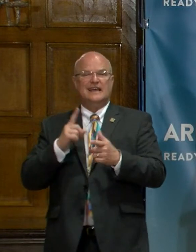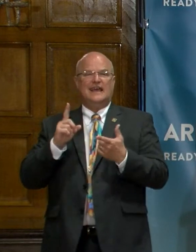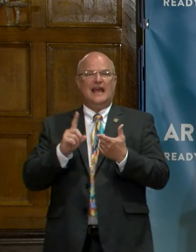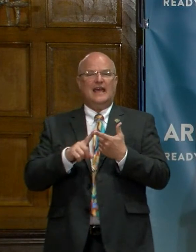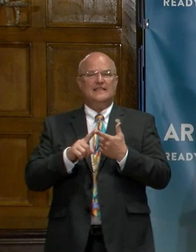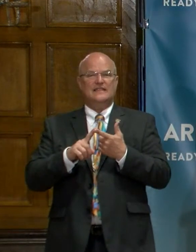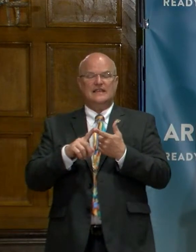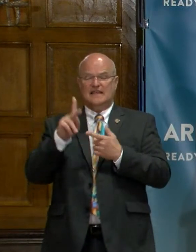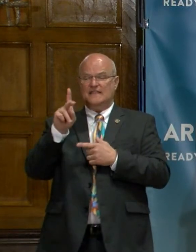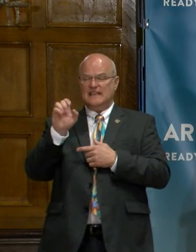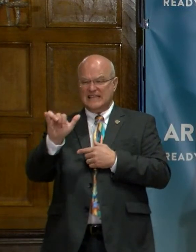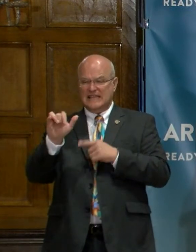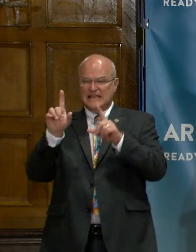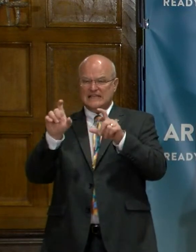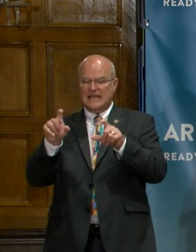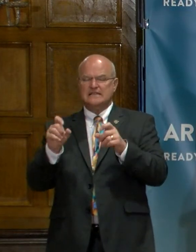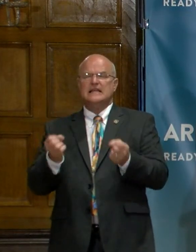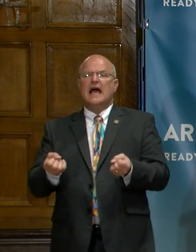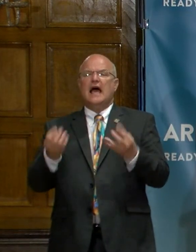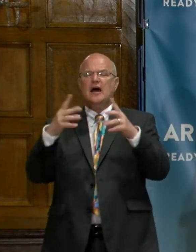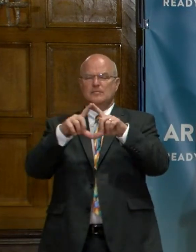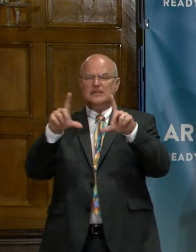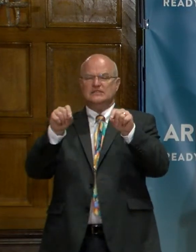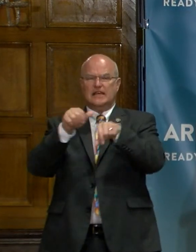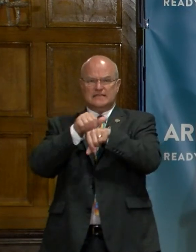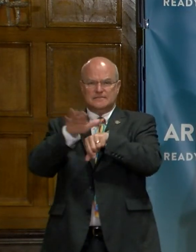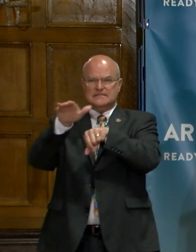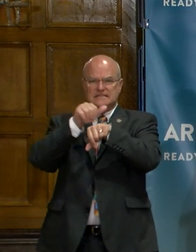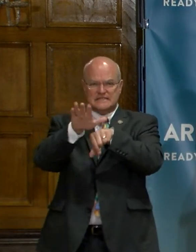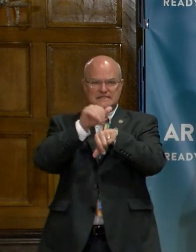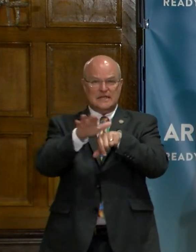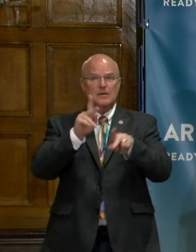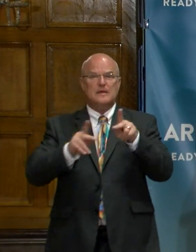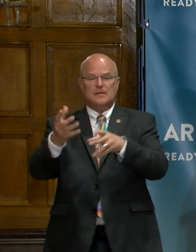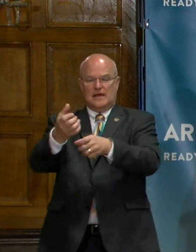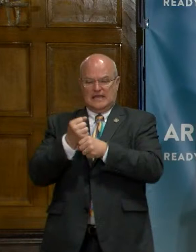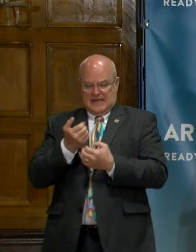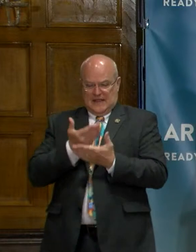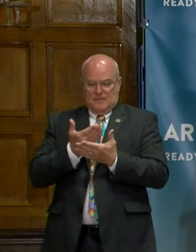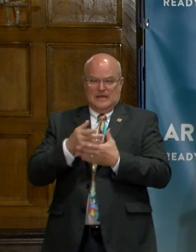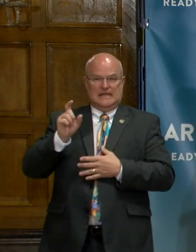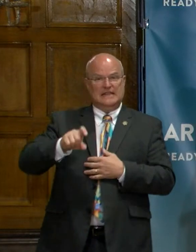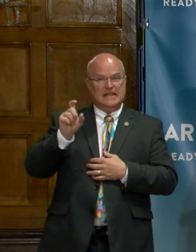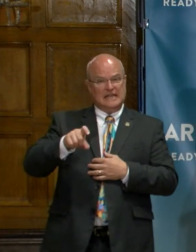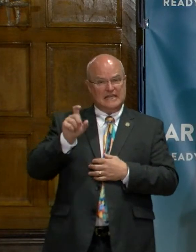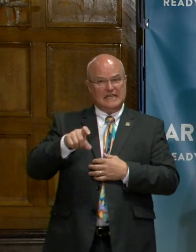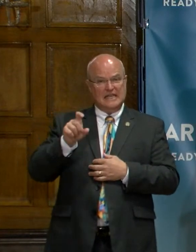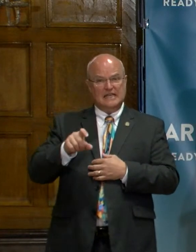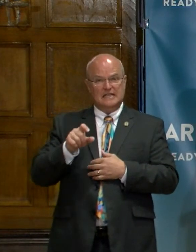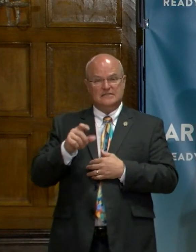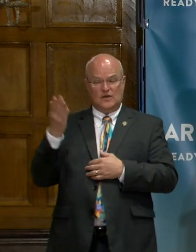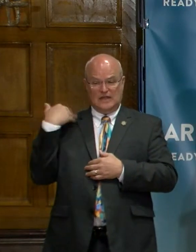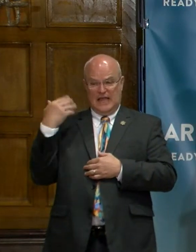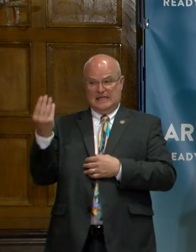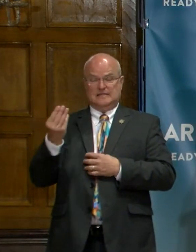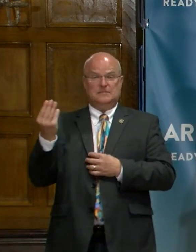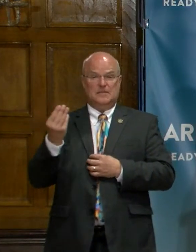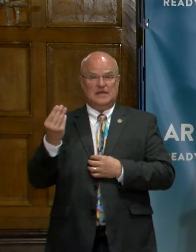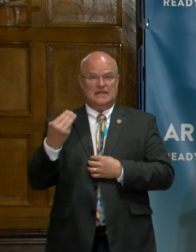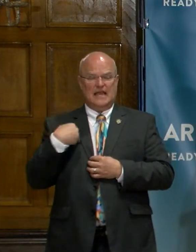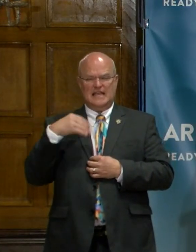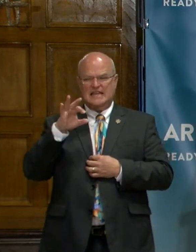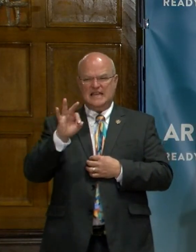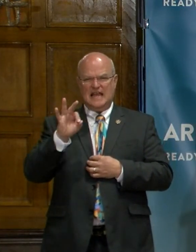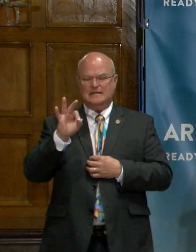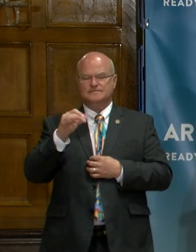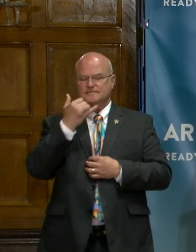then the key test is how many checks have gone out, because that means people are getting the relief that they need. So last Monday there were